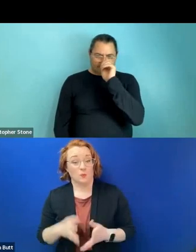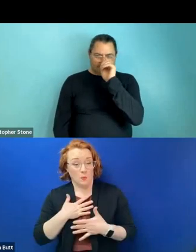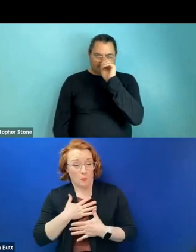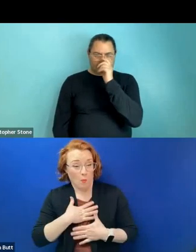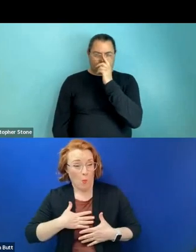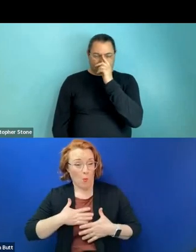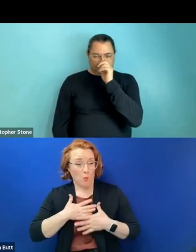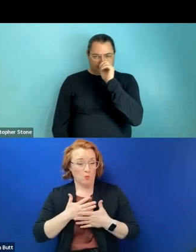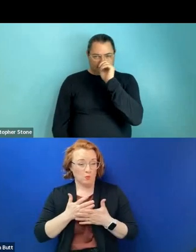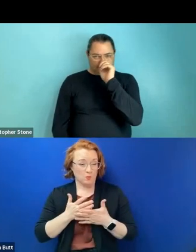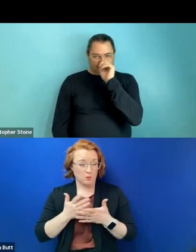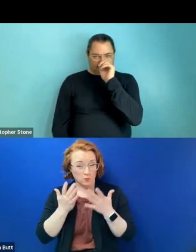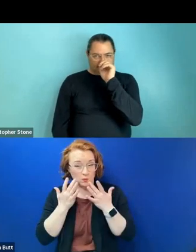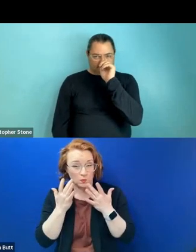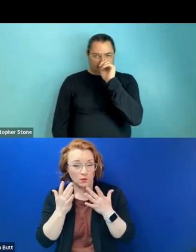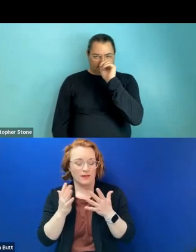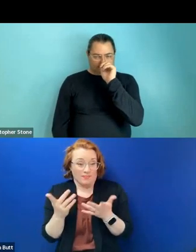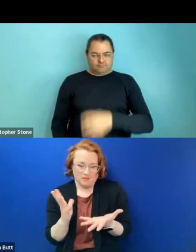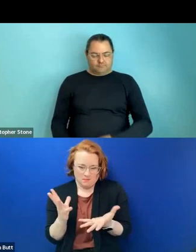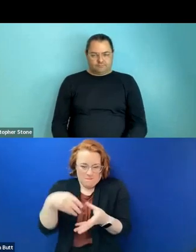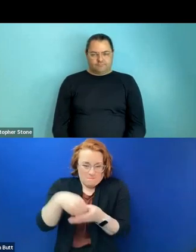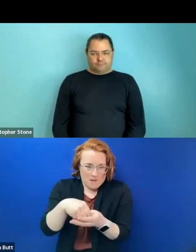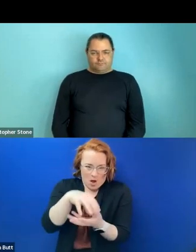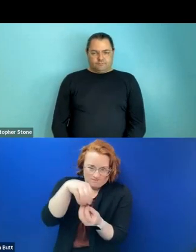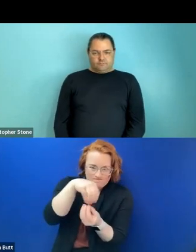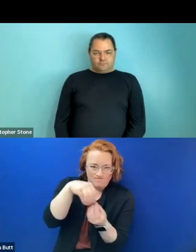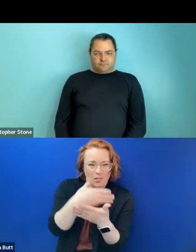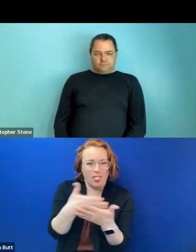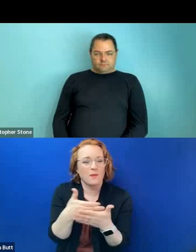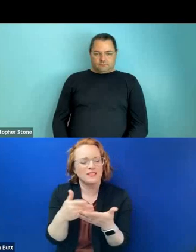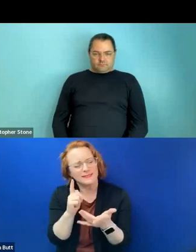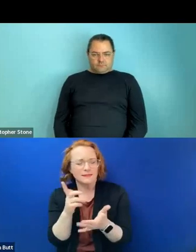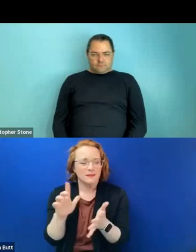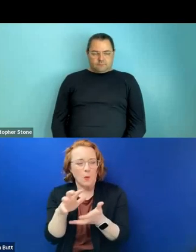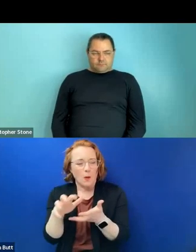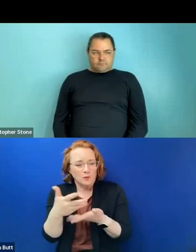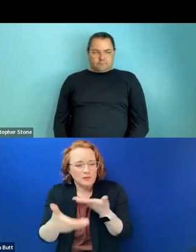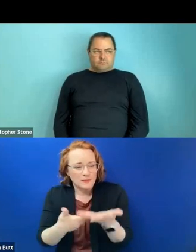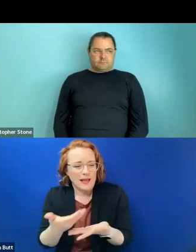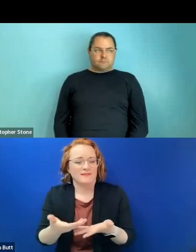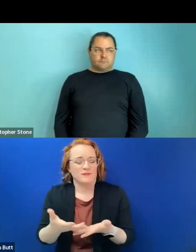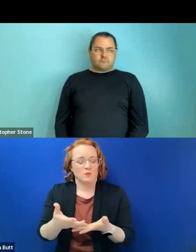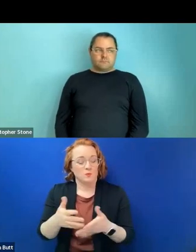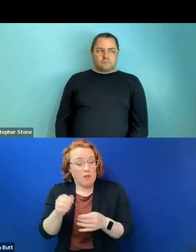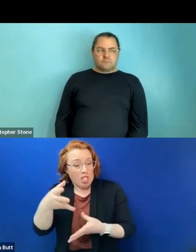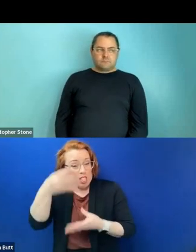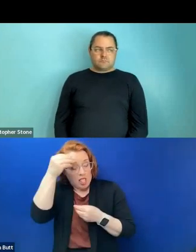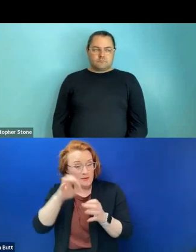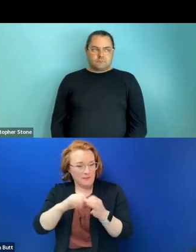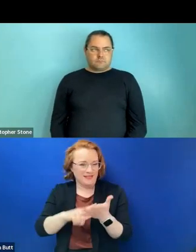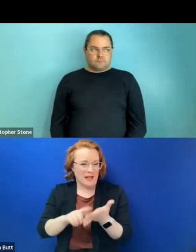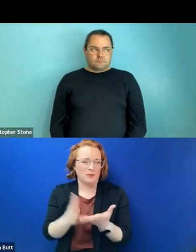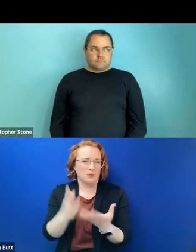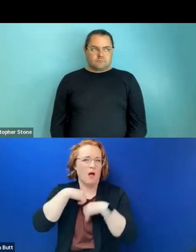conveyed often. That's part of the language as well. It's a little bit complicated to explain. When you start learning it, you understand